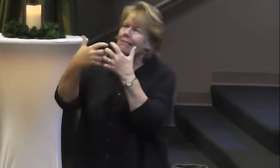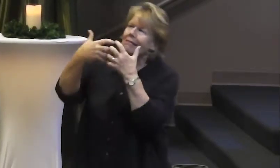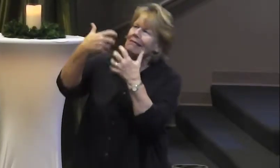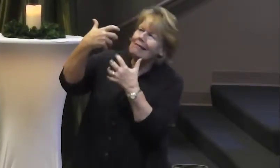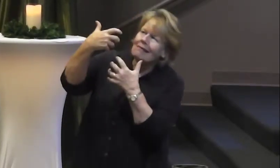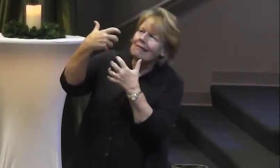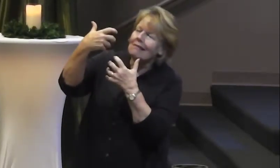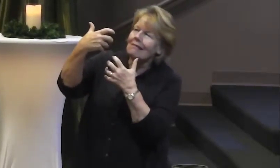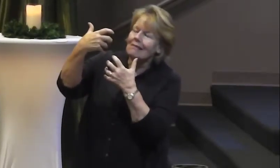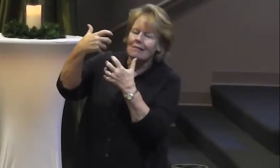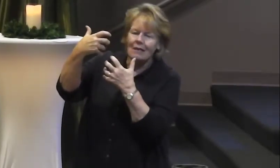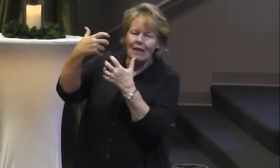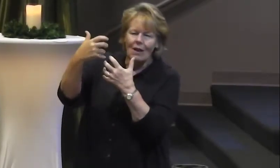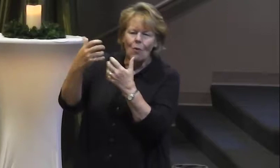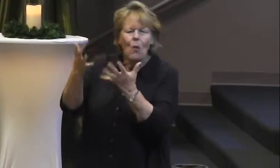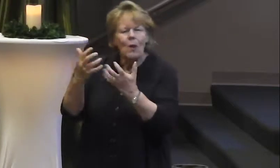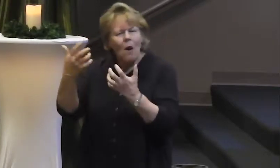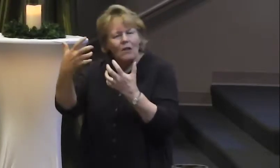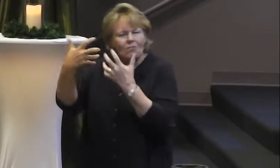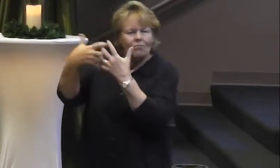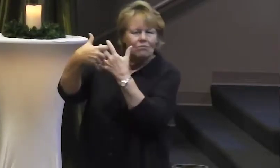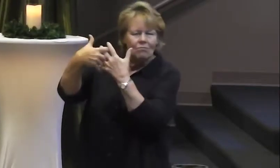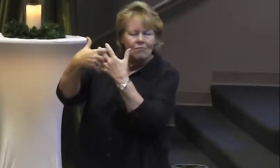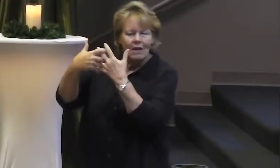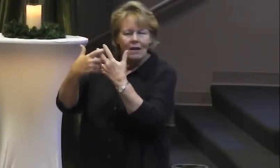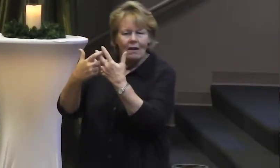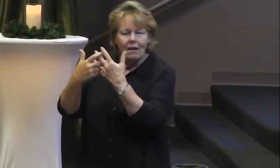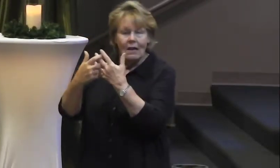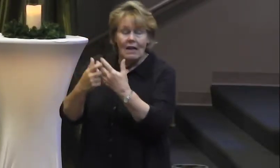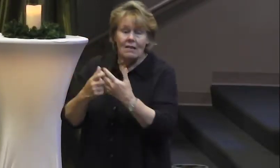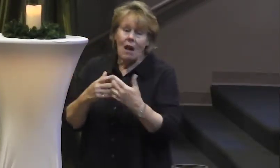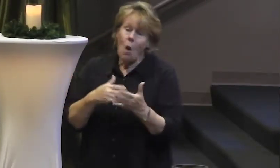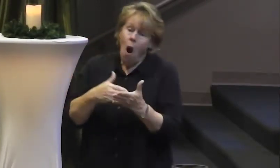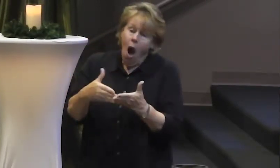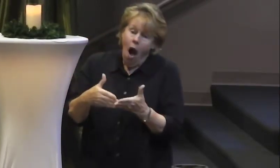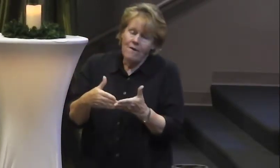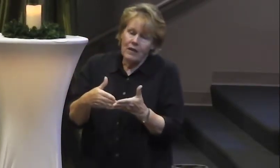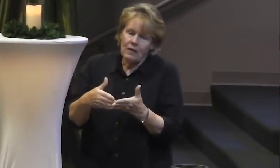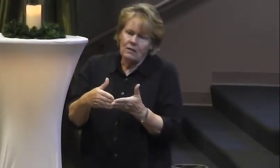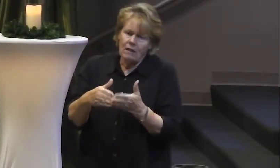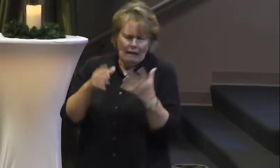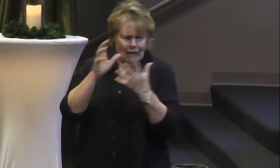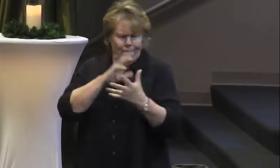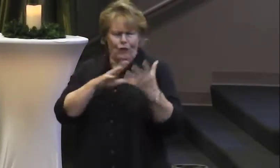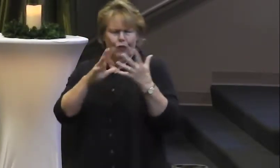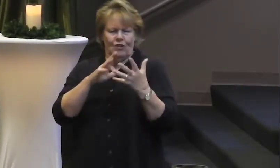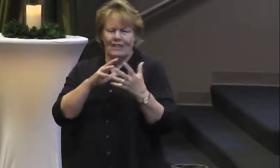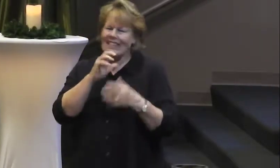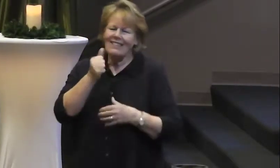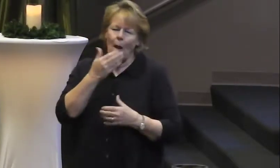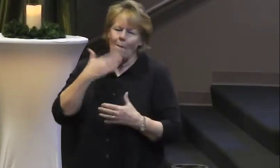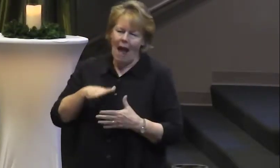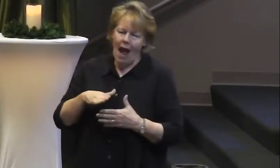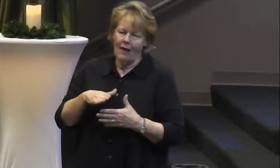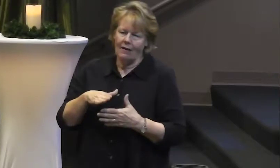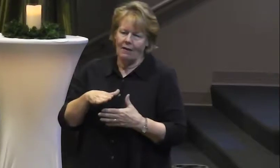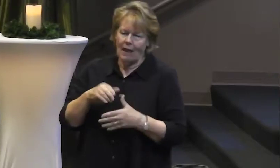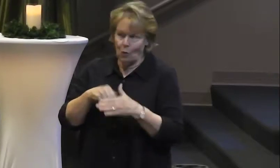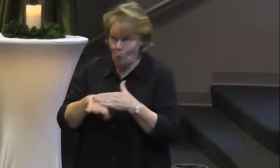Now, a lot of the time, displacements are not all that bad. Like, okay, I've got to sit in a different seat in church. Let me give you another example. Let